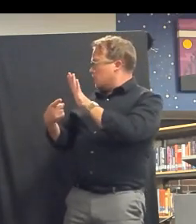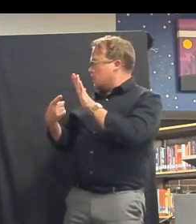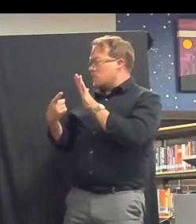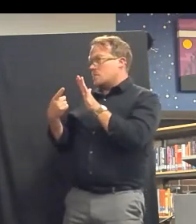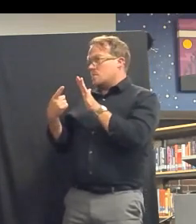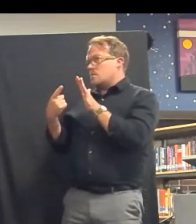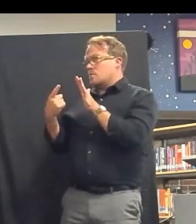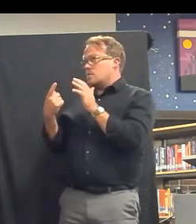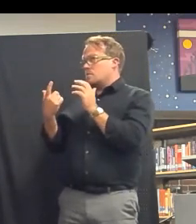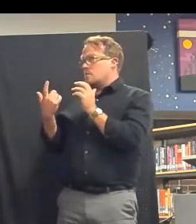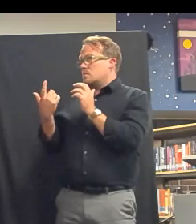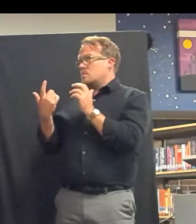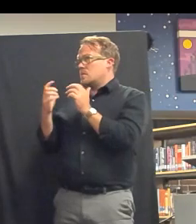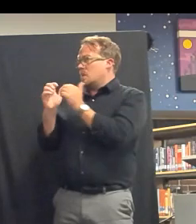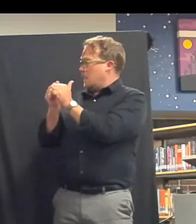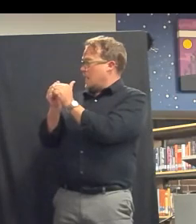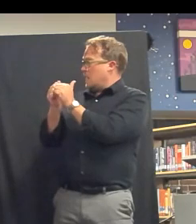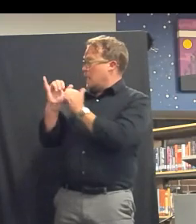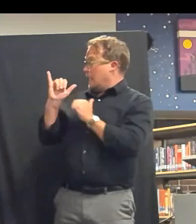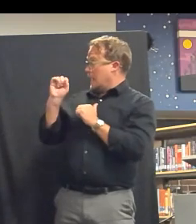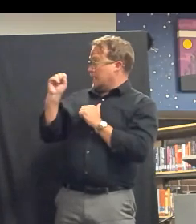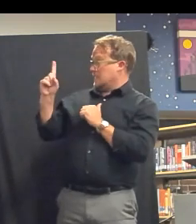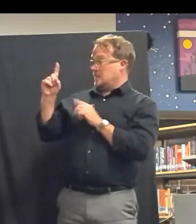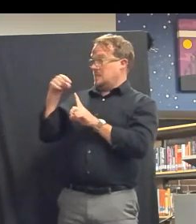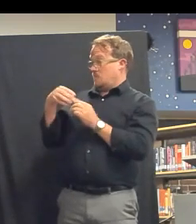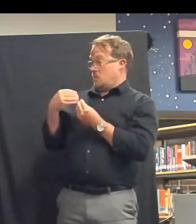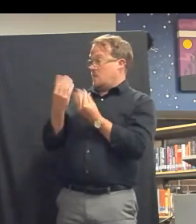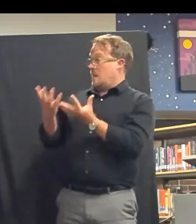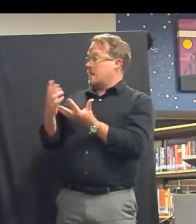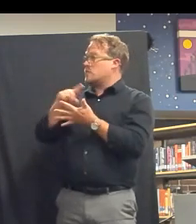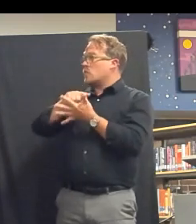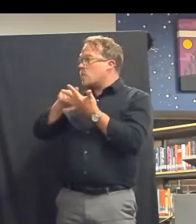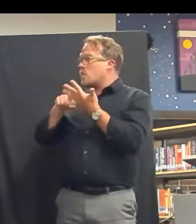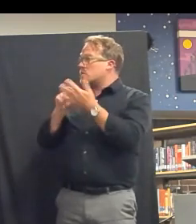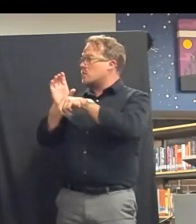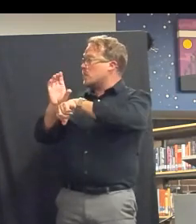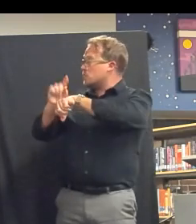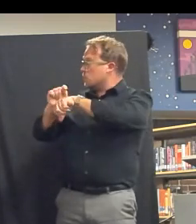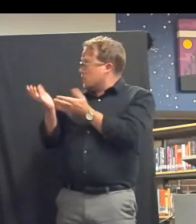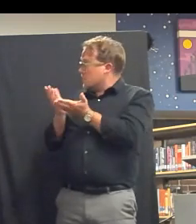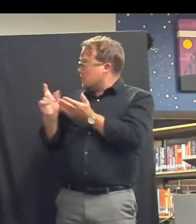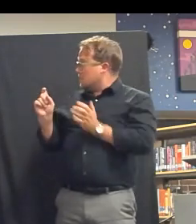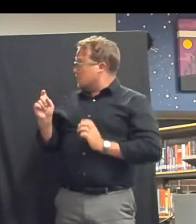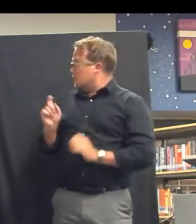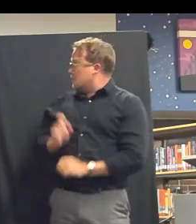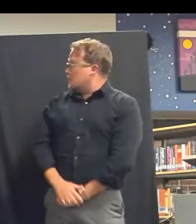of how ISD would provide those consultation services?